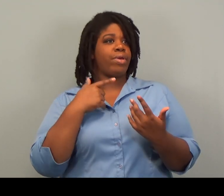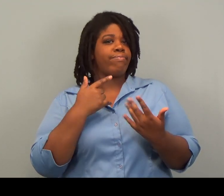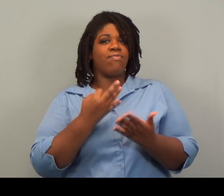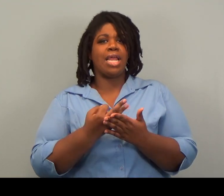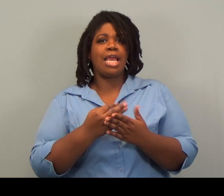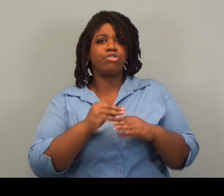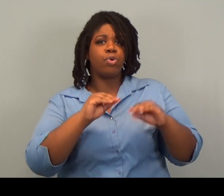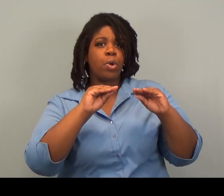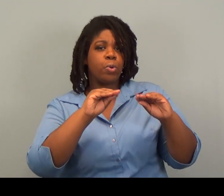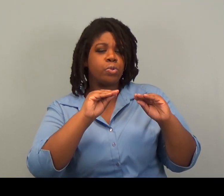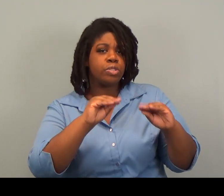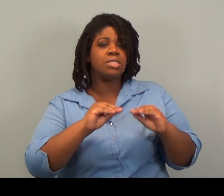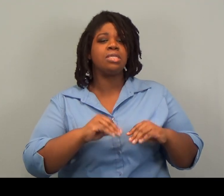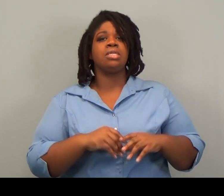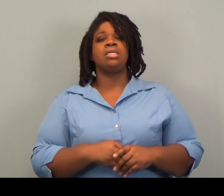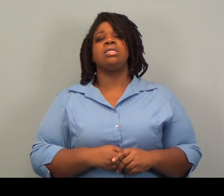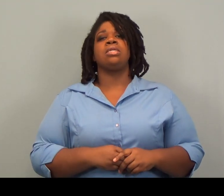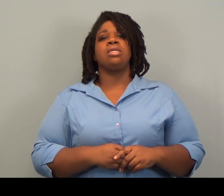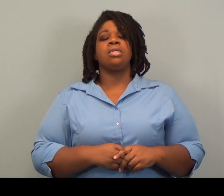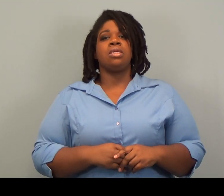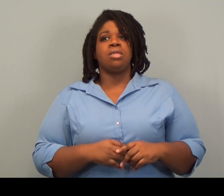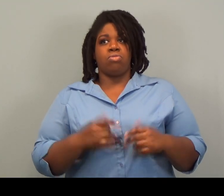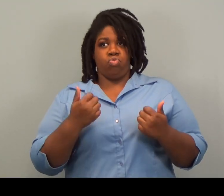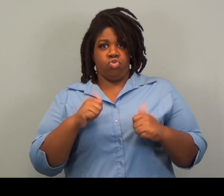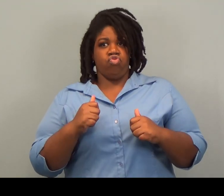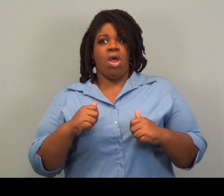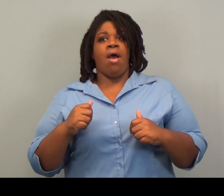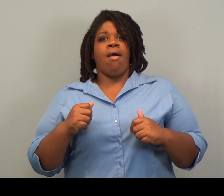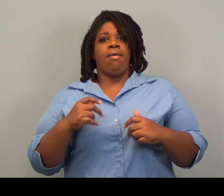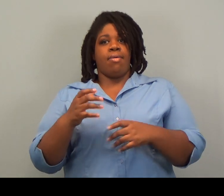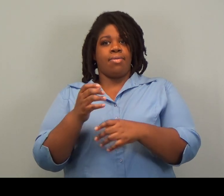model of Jumpstart is that we get folks into a reliable vehicle